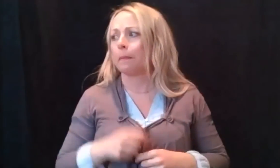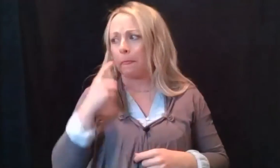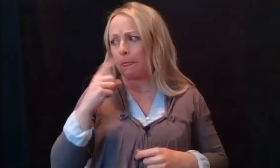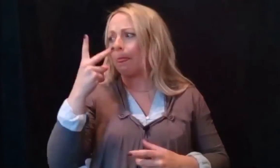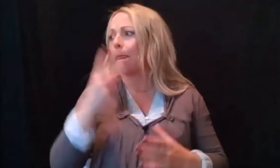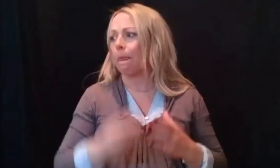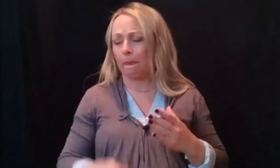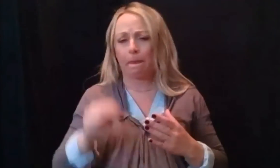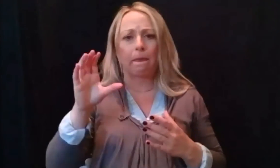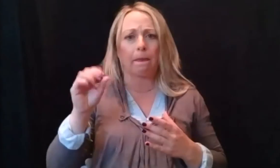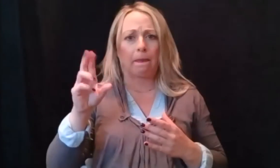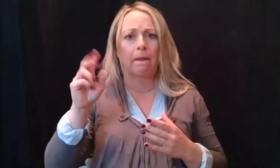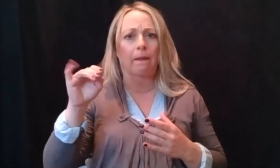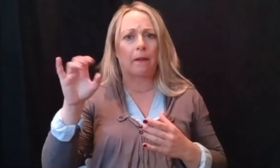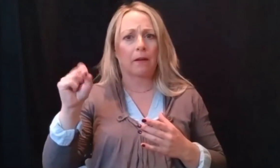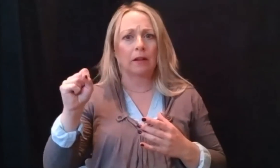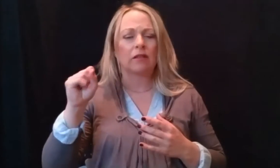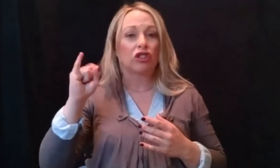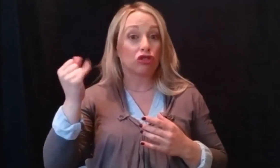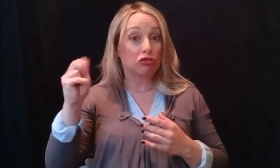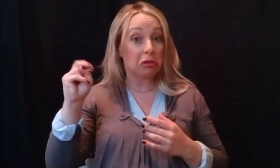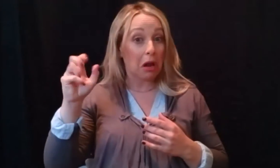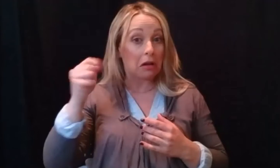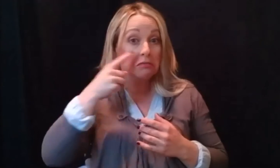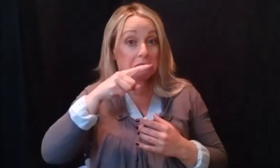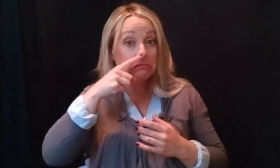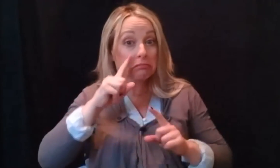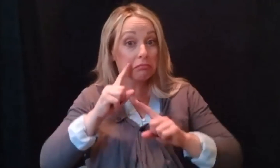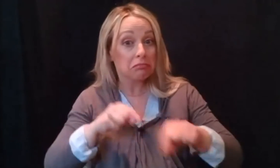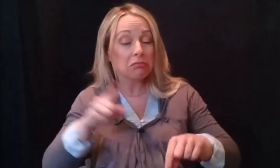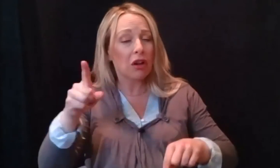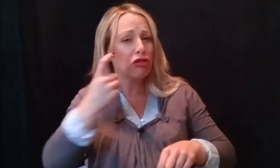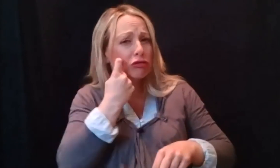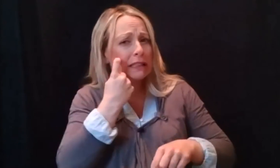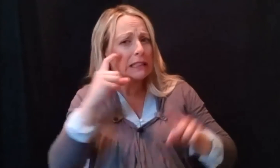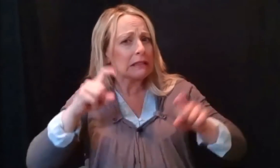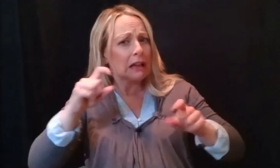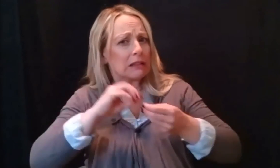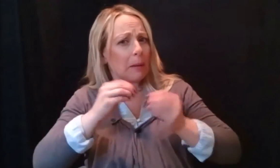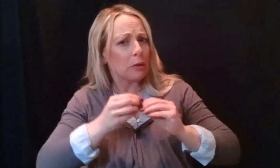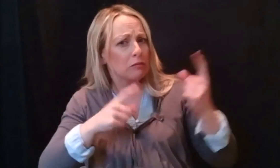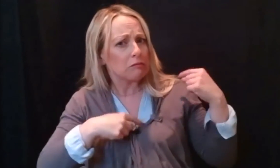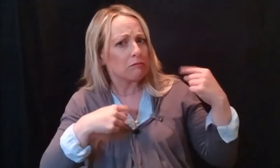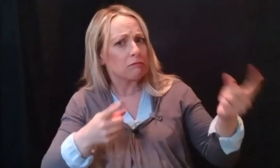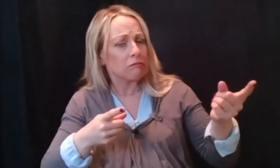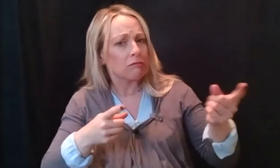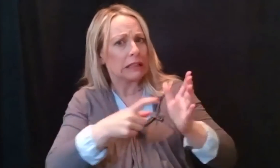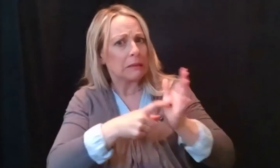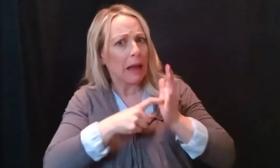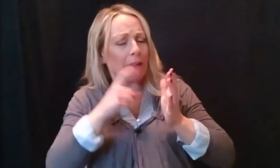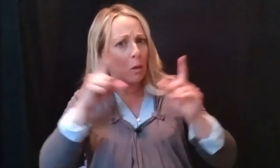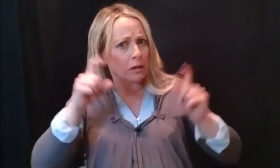counties. So maybe we can start with Janet for Rock Island County. What have the recent testing numbers been? The demand for testing has